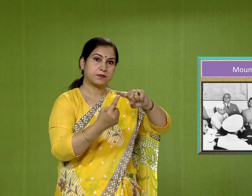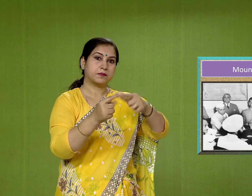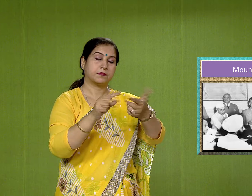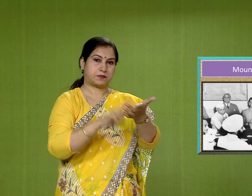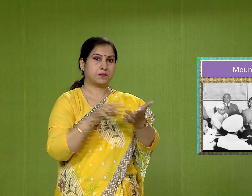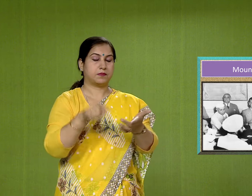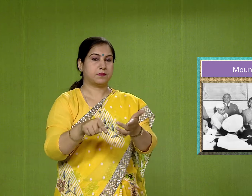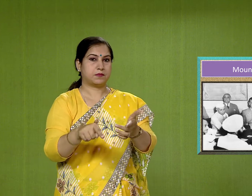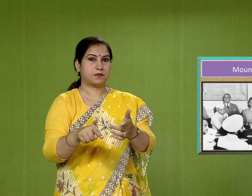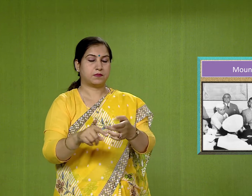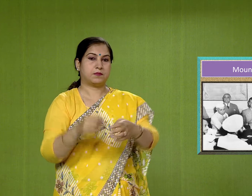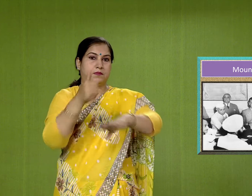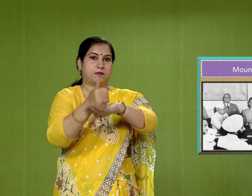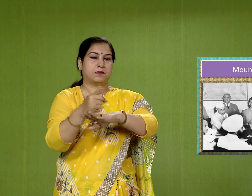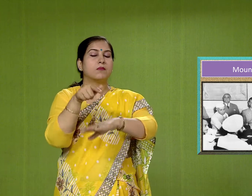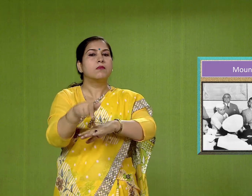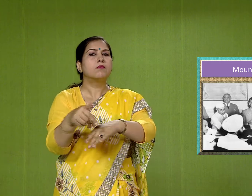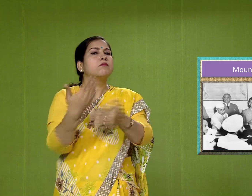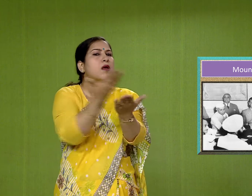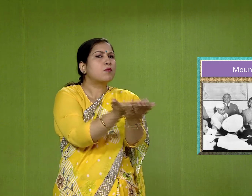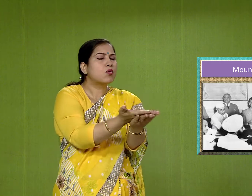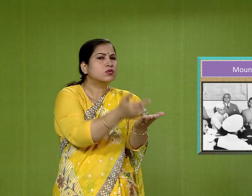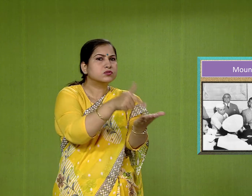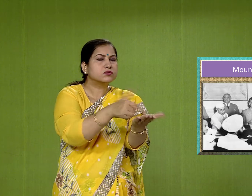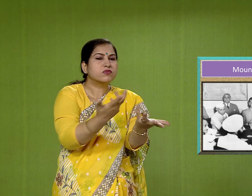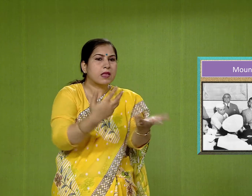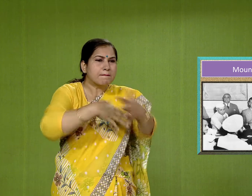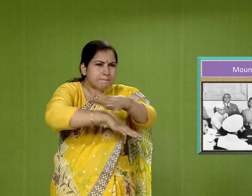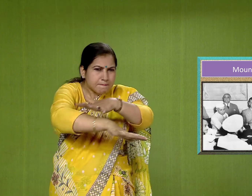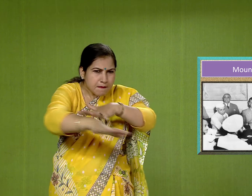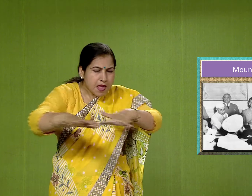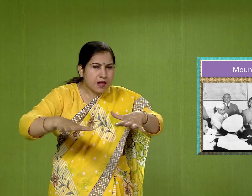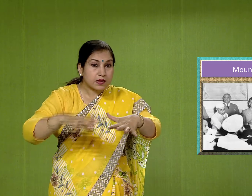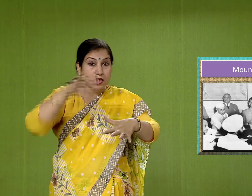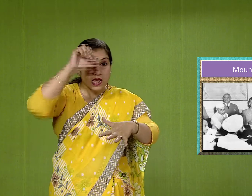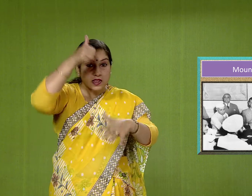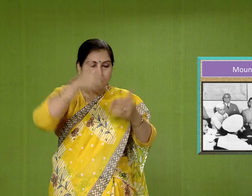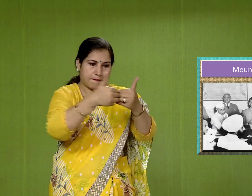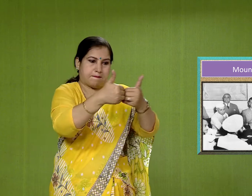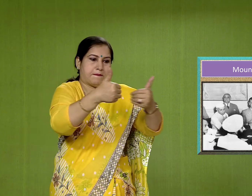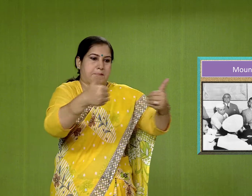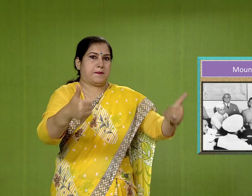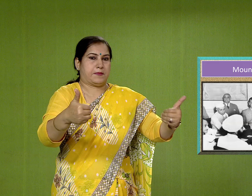He proposed Mountbatten plan regarding the partition of India.